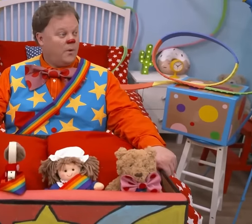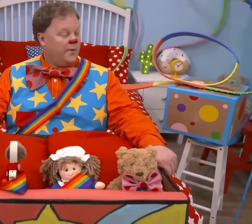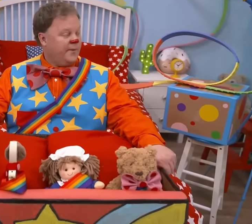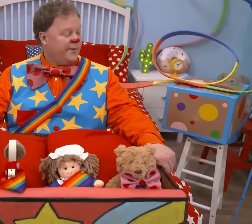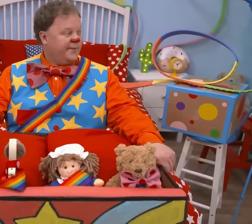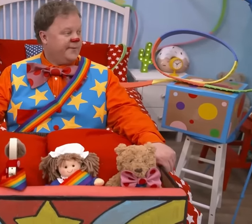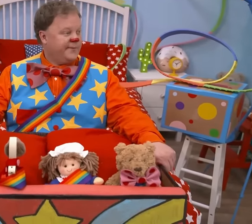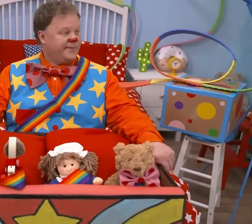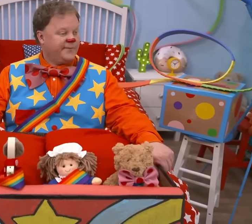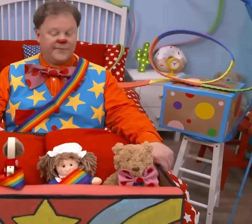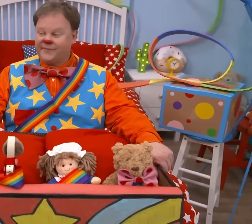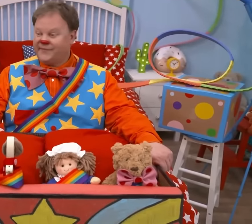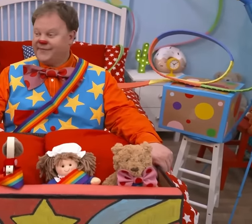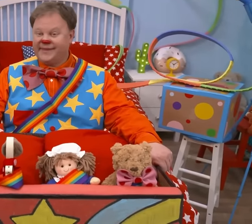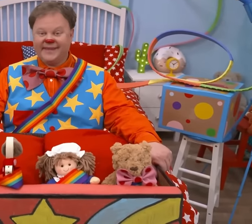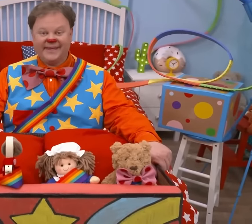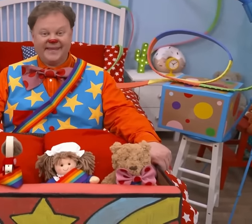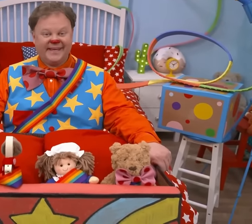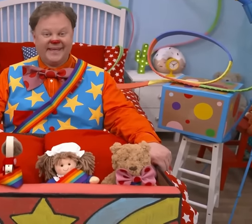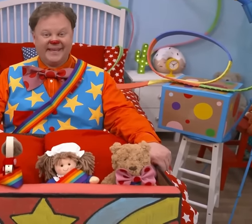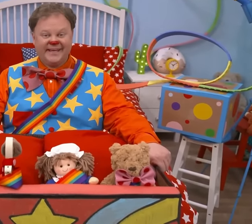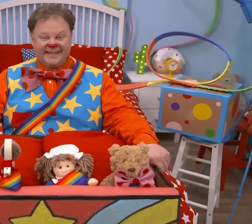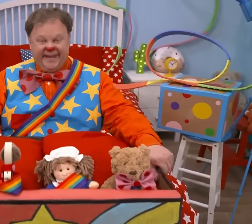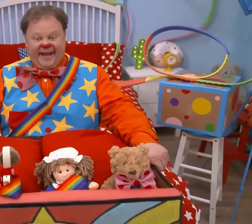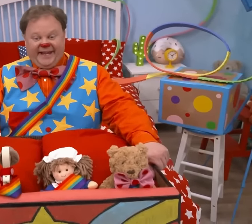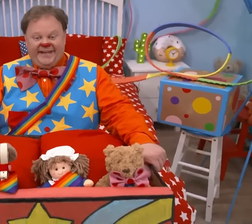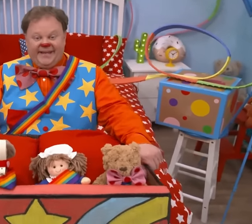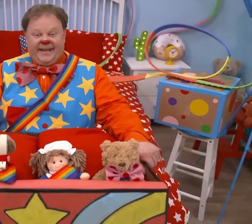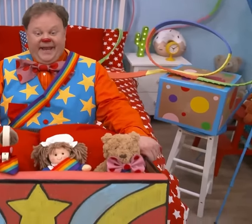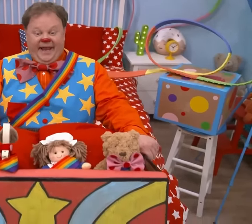begin in 3, 2, 1, go!